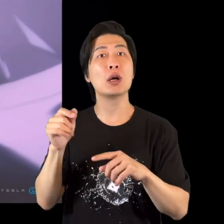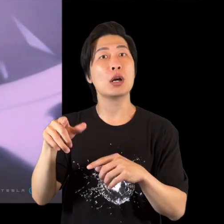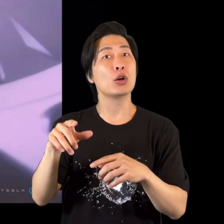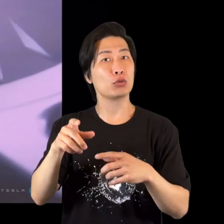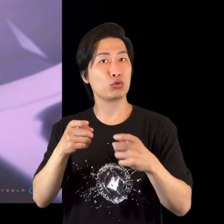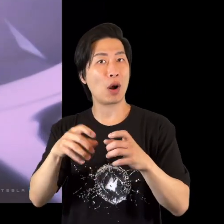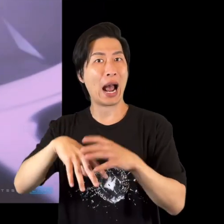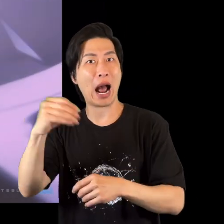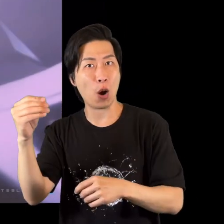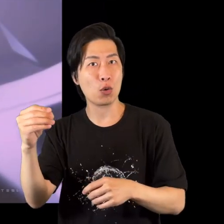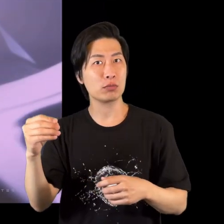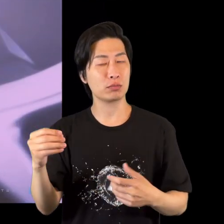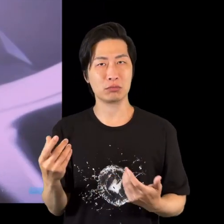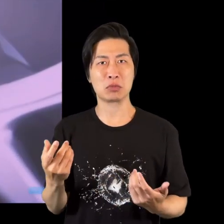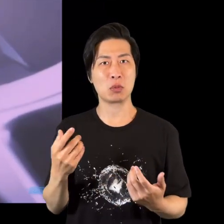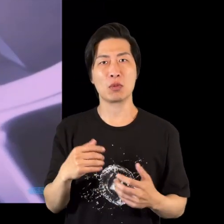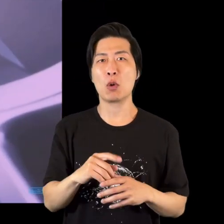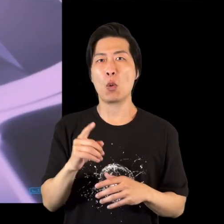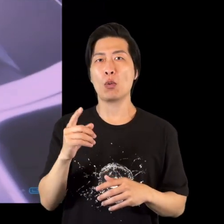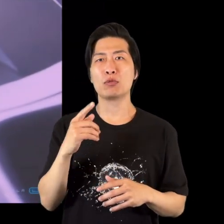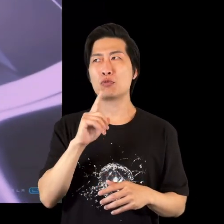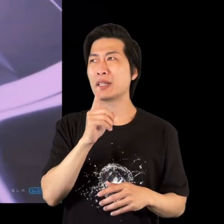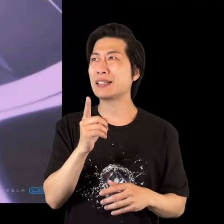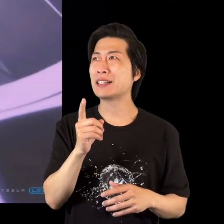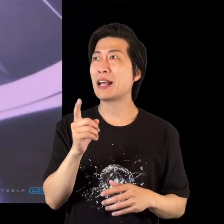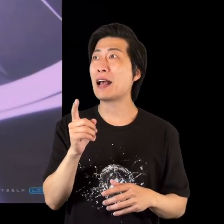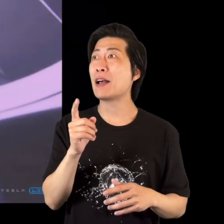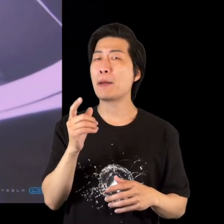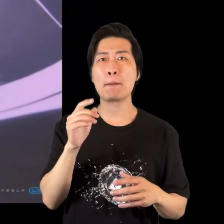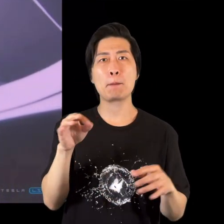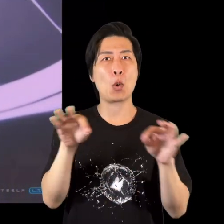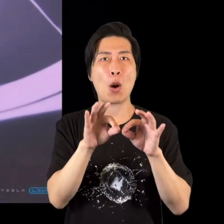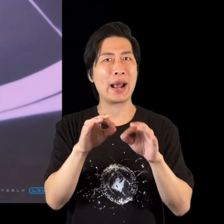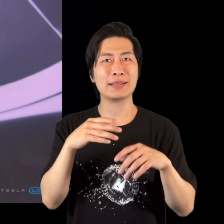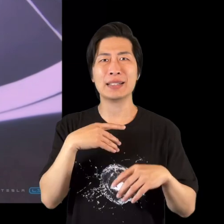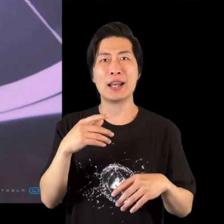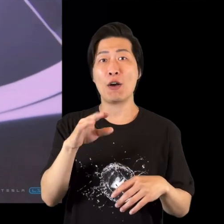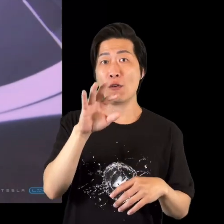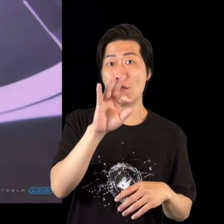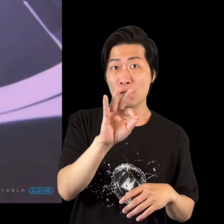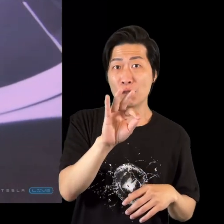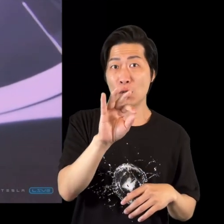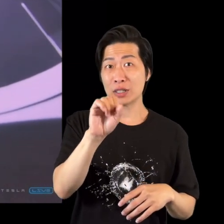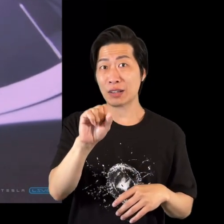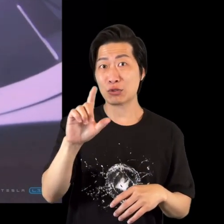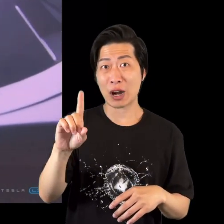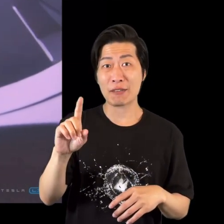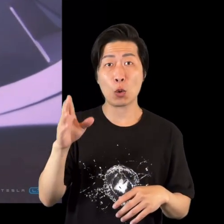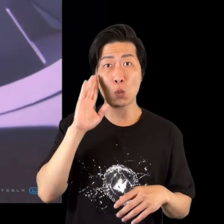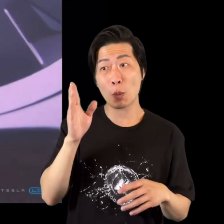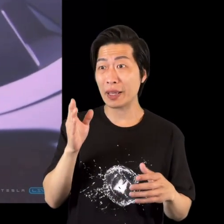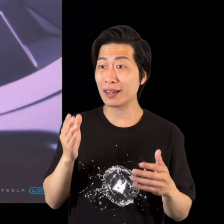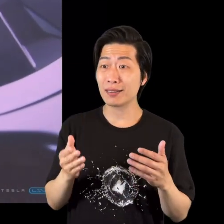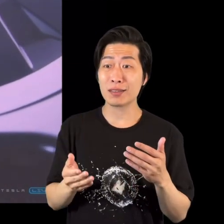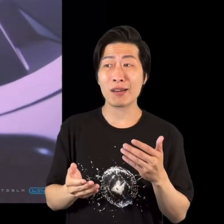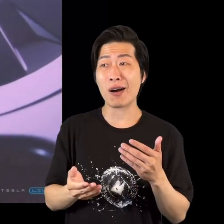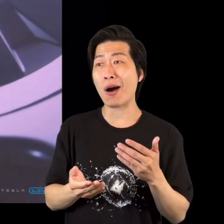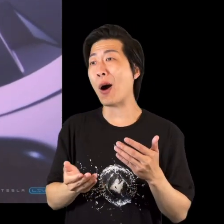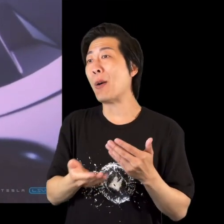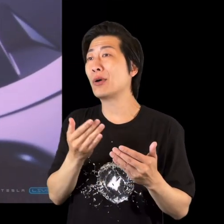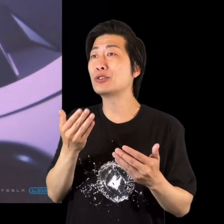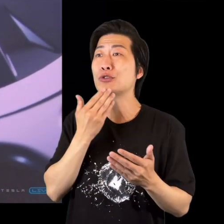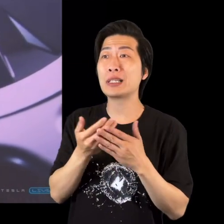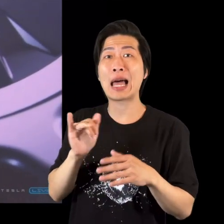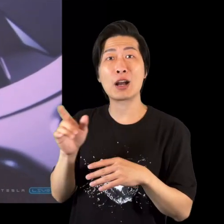as good as a person. It will be much, much better, like a lot. Like over time,